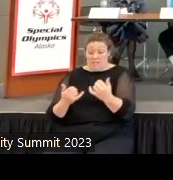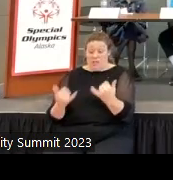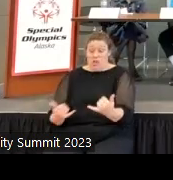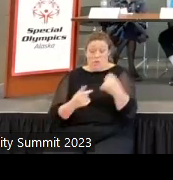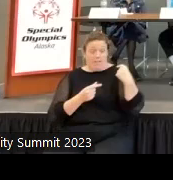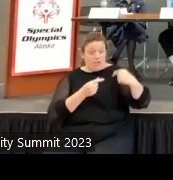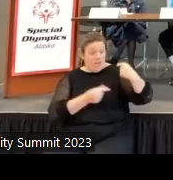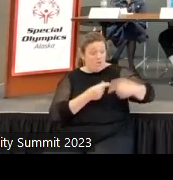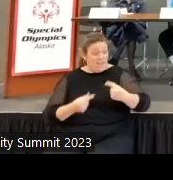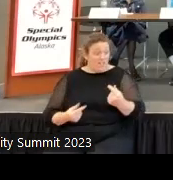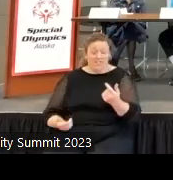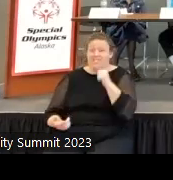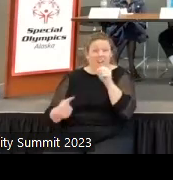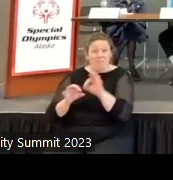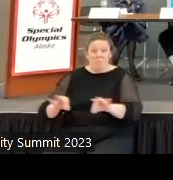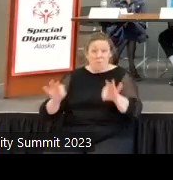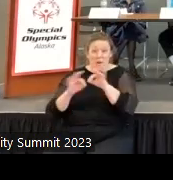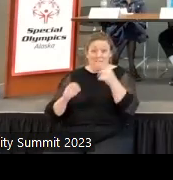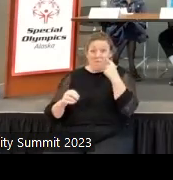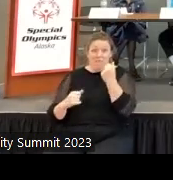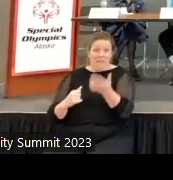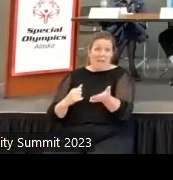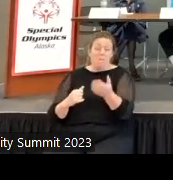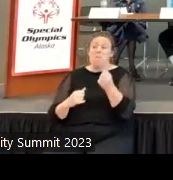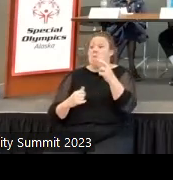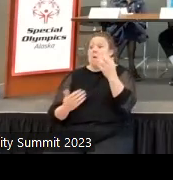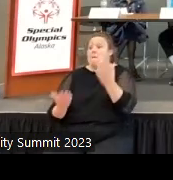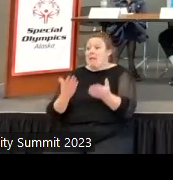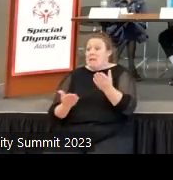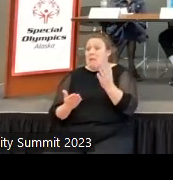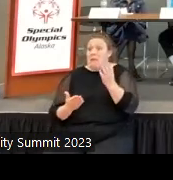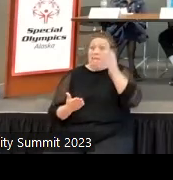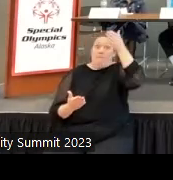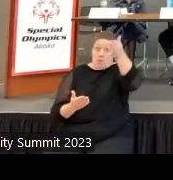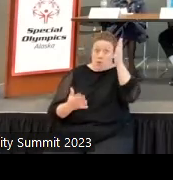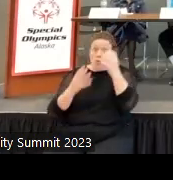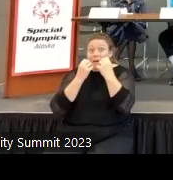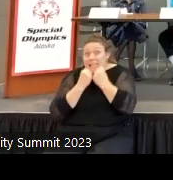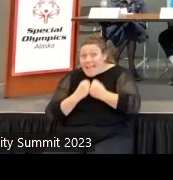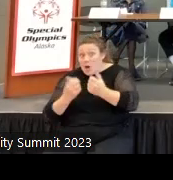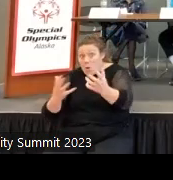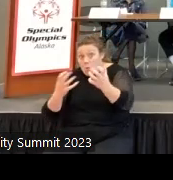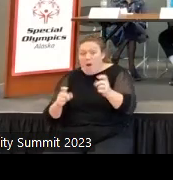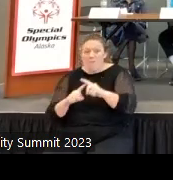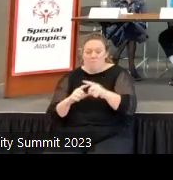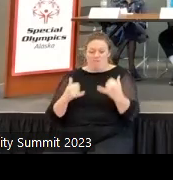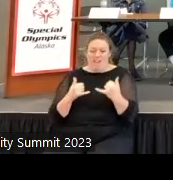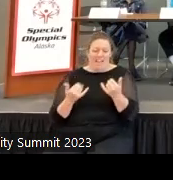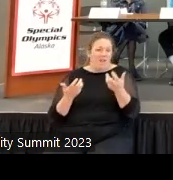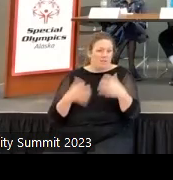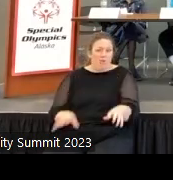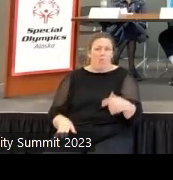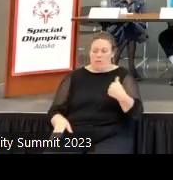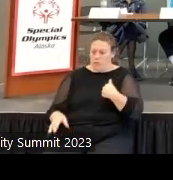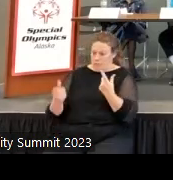but hopefully sometime in the future, they will care about those. And so that has been kind of one of the things I've been thinking a